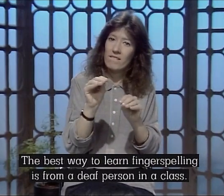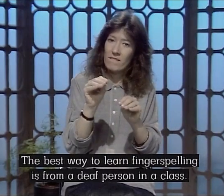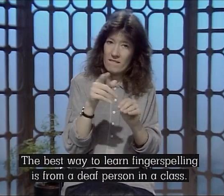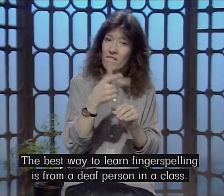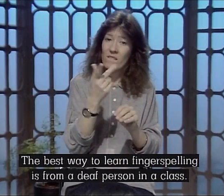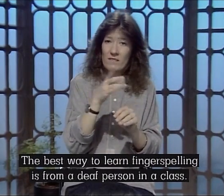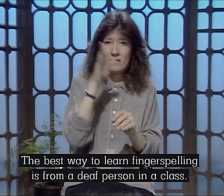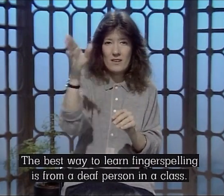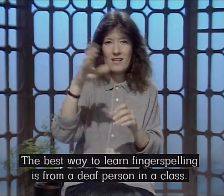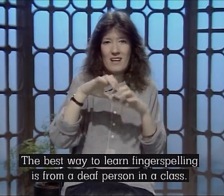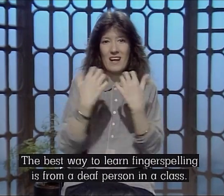in a class.